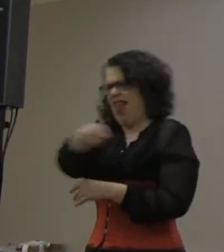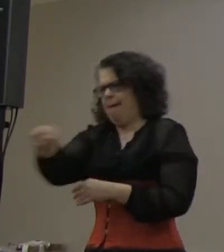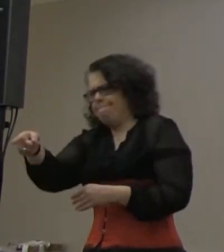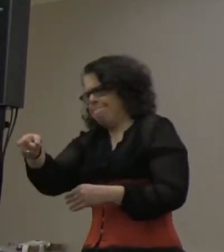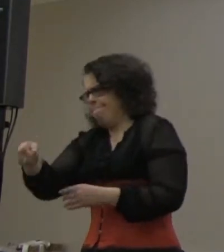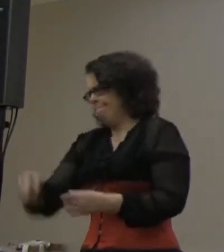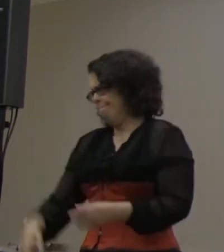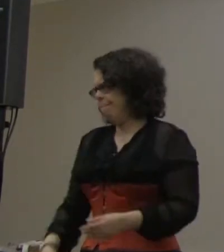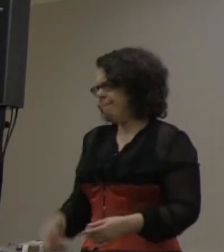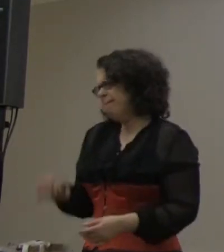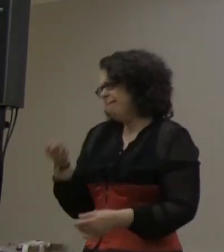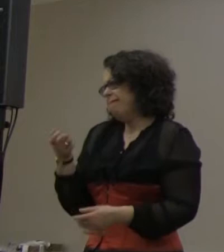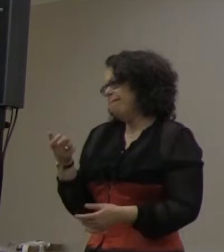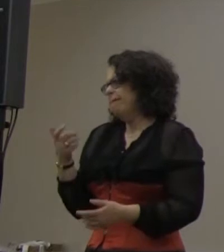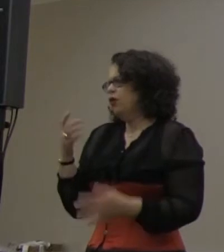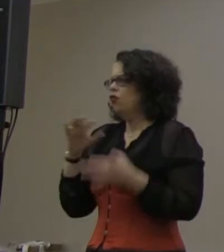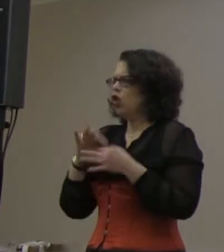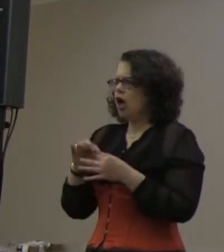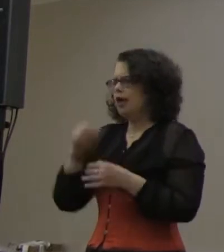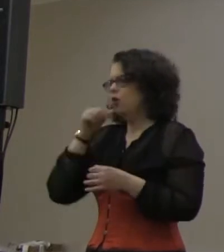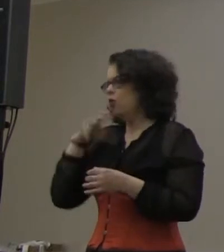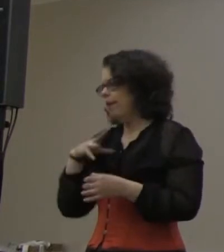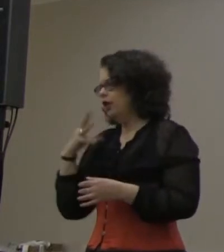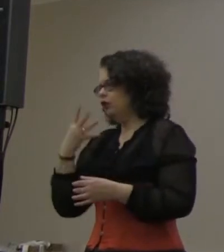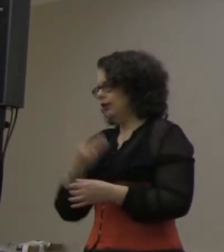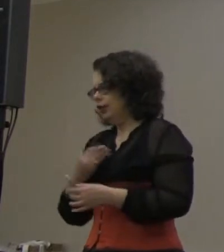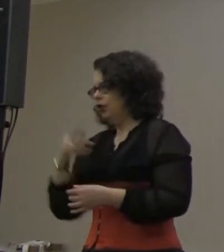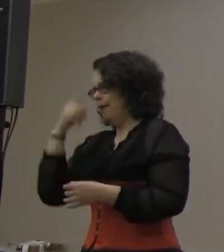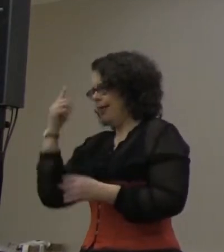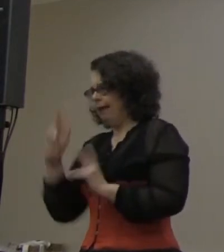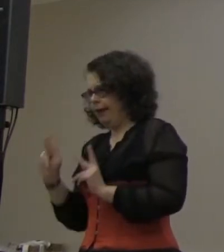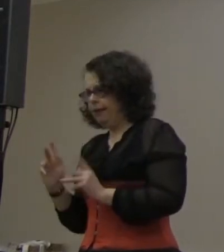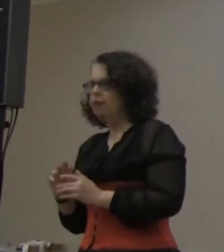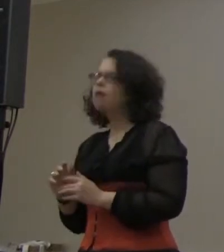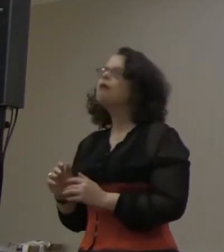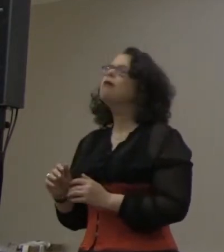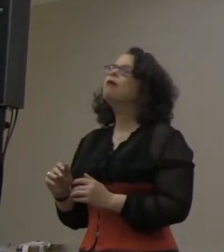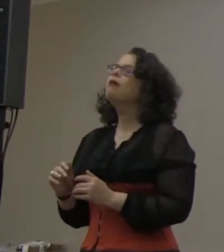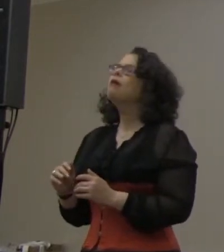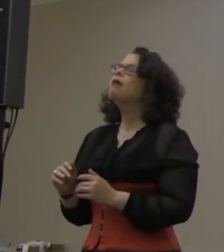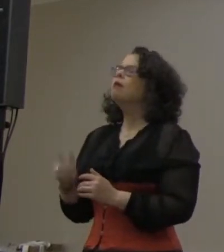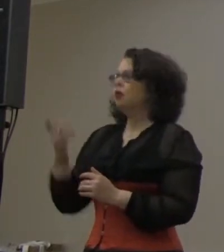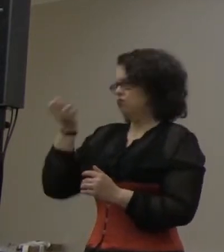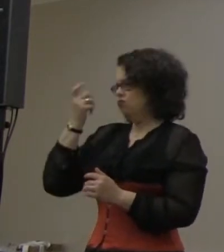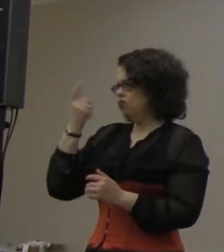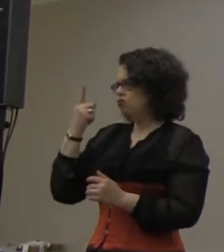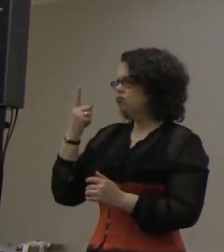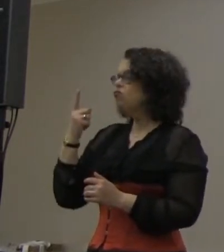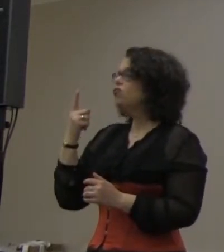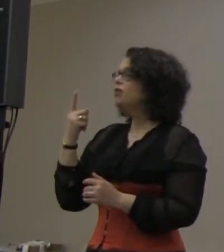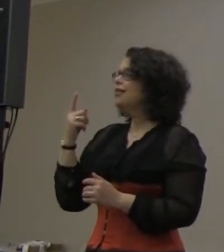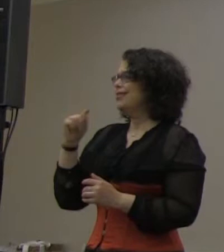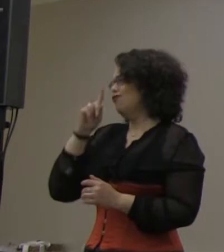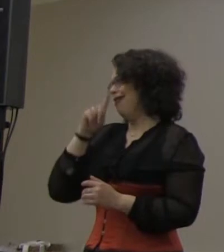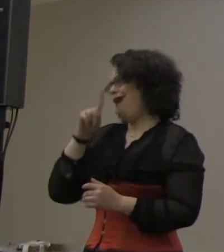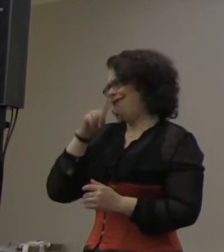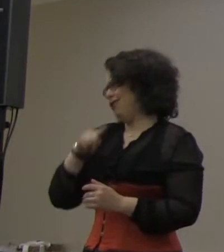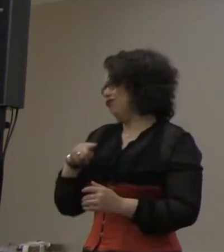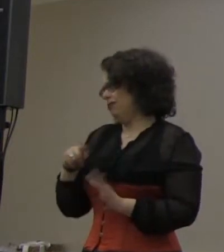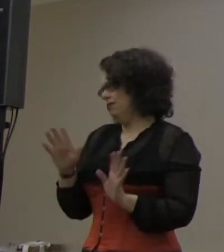way in regard to women, transgender, and Black people. But it needs to be noted, this is very